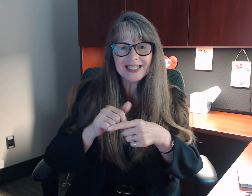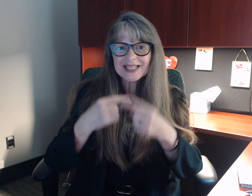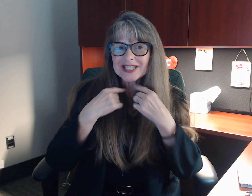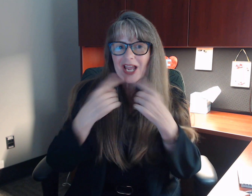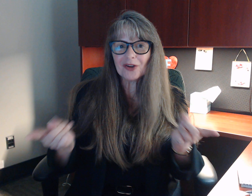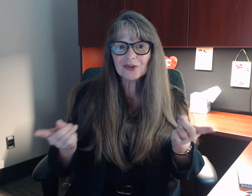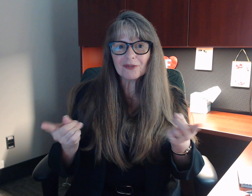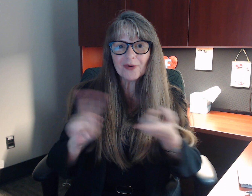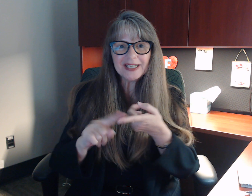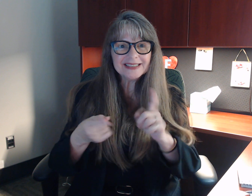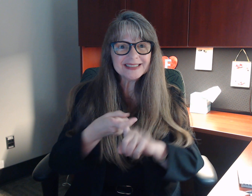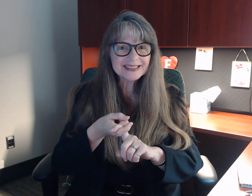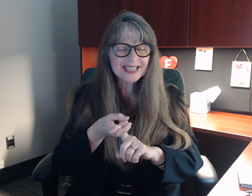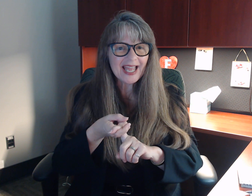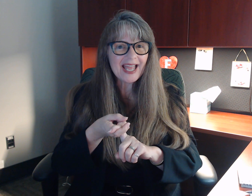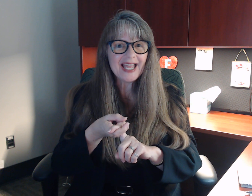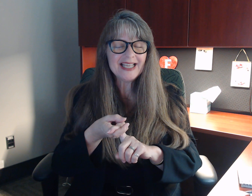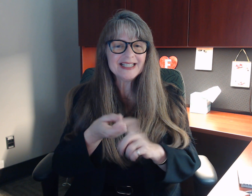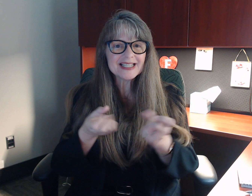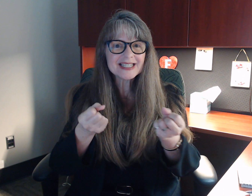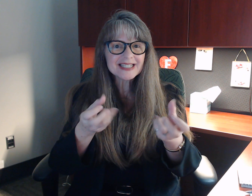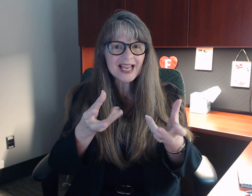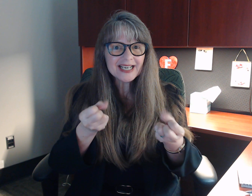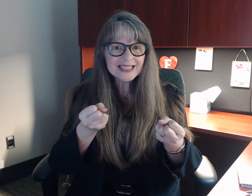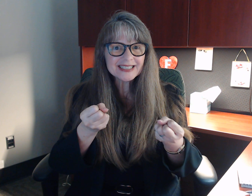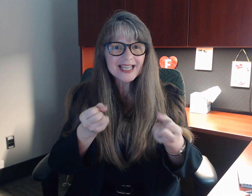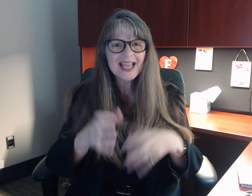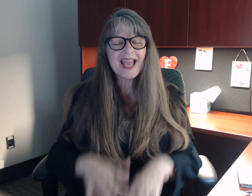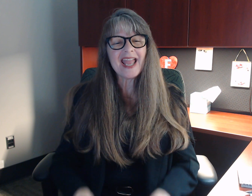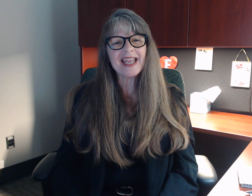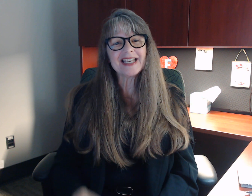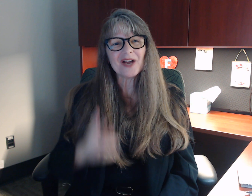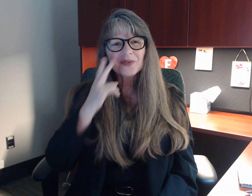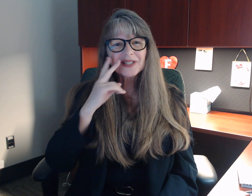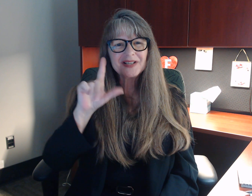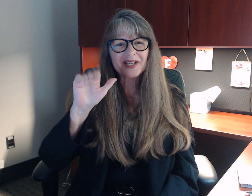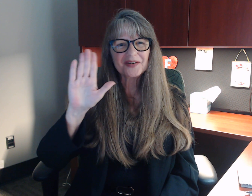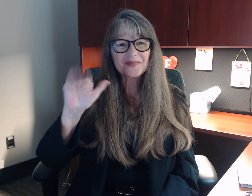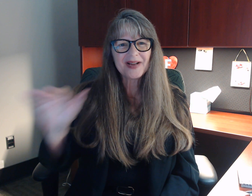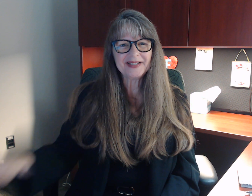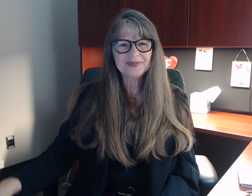and tell your friends and sign it, and I will see you later. Bye.